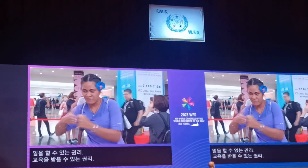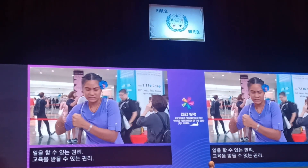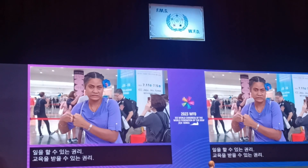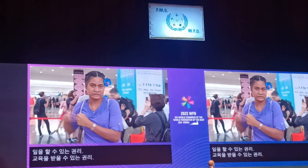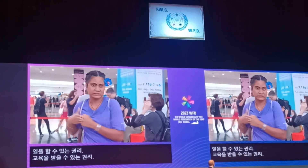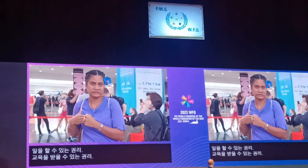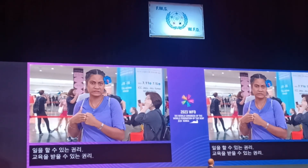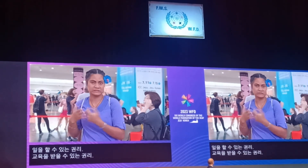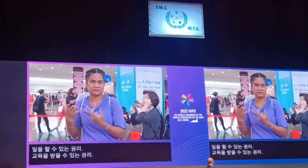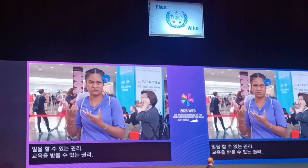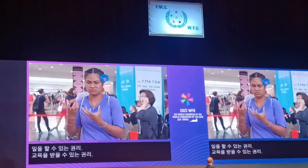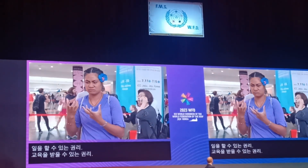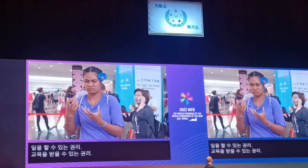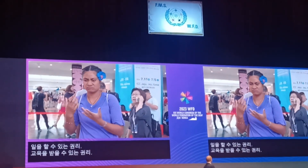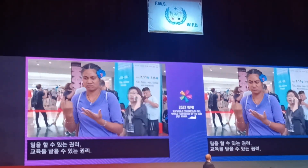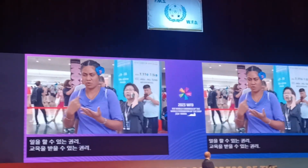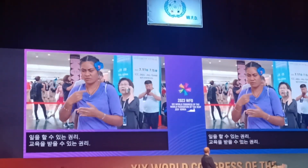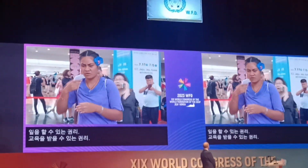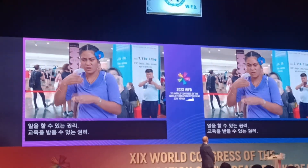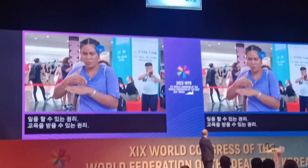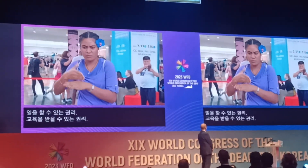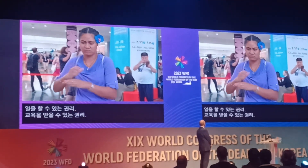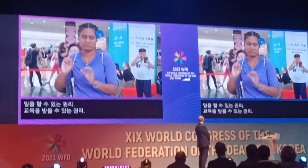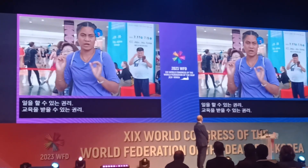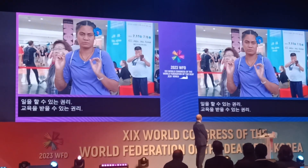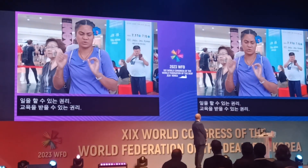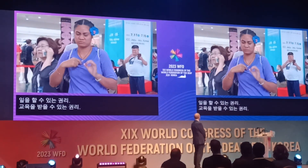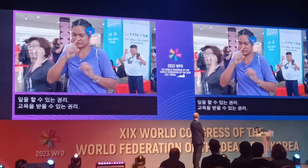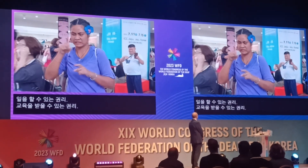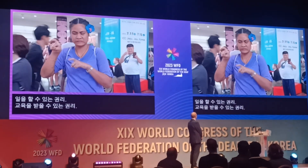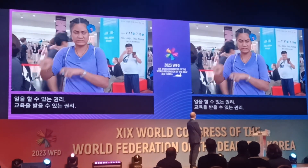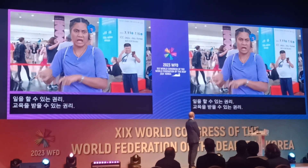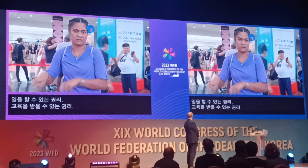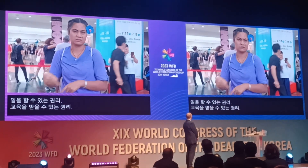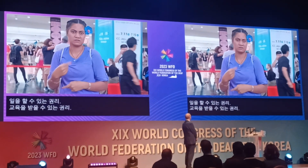to not be alone at work, to not be alone in the family,